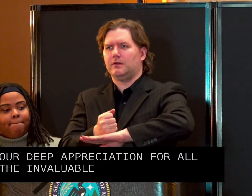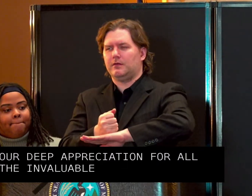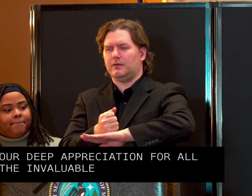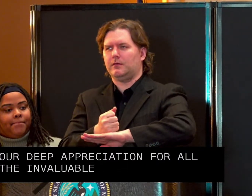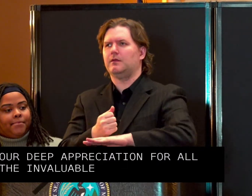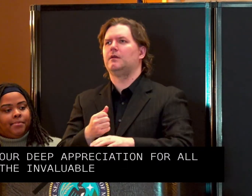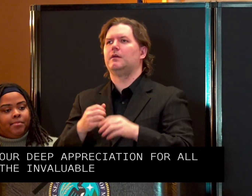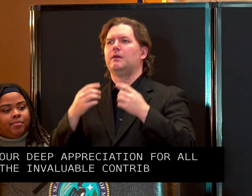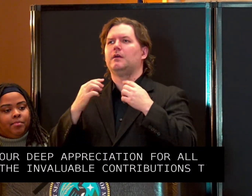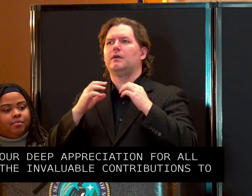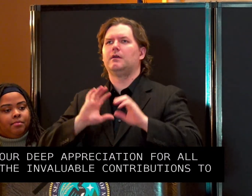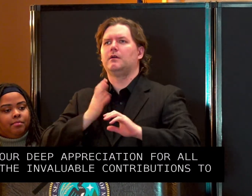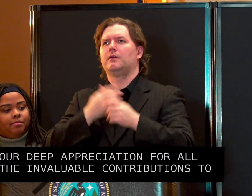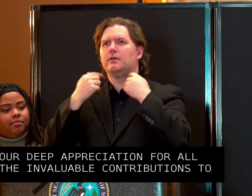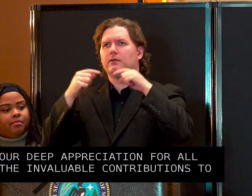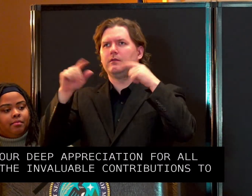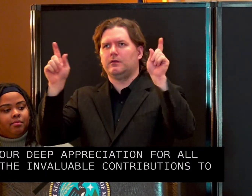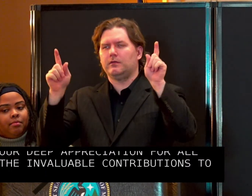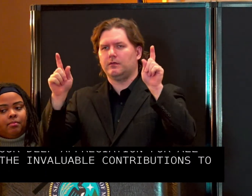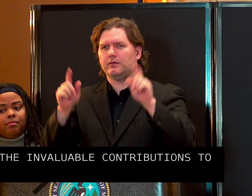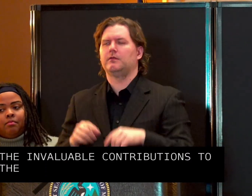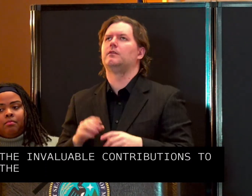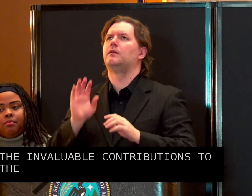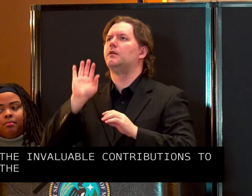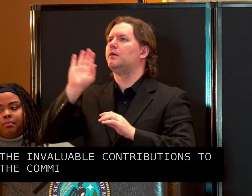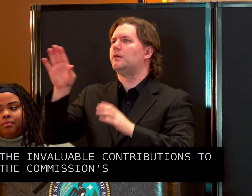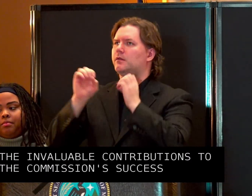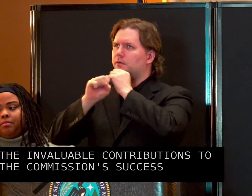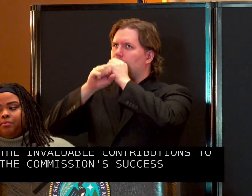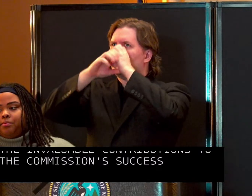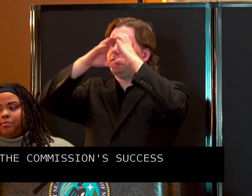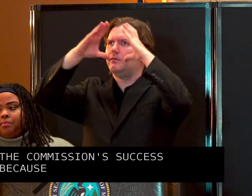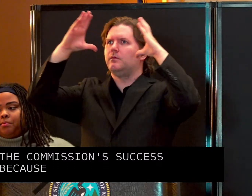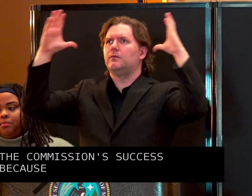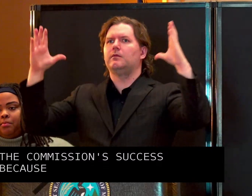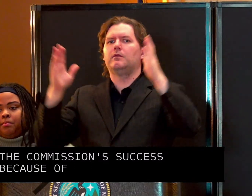Commission's success because of Curt's vision